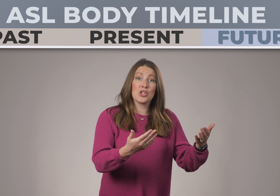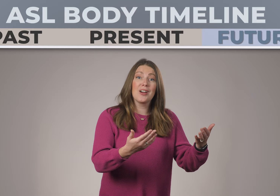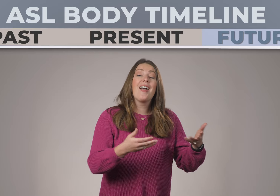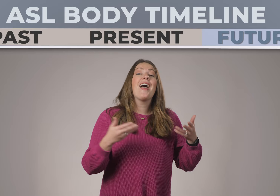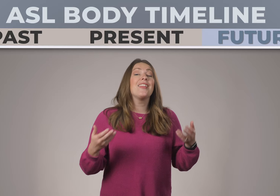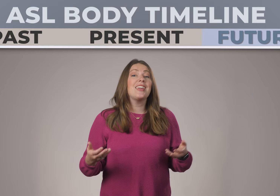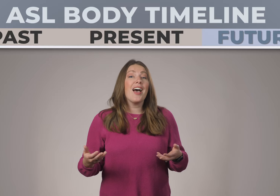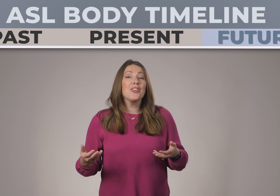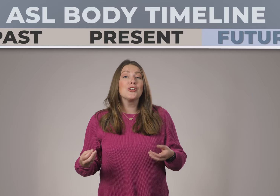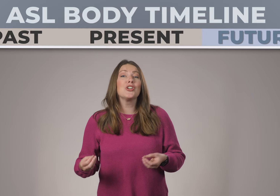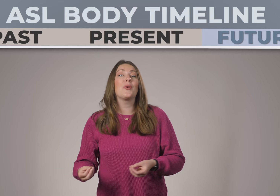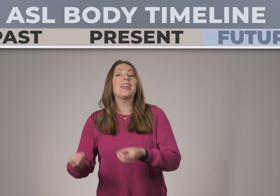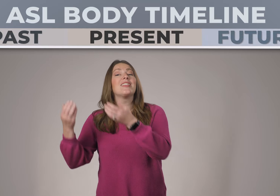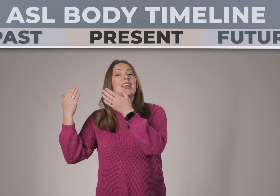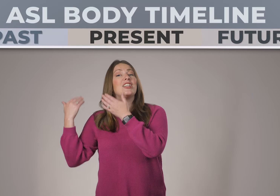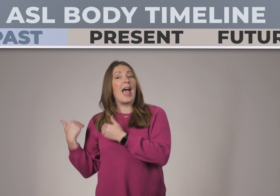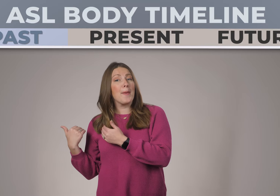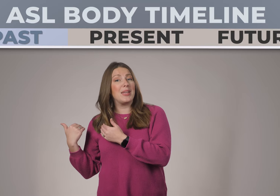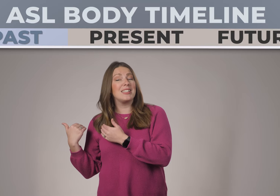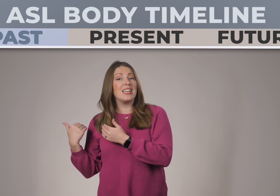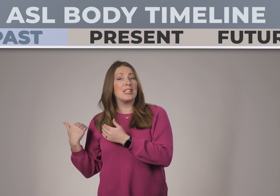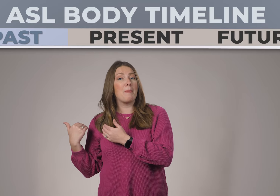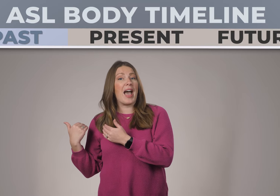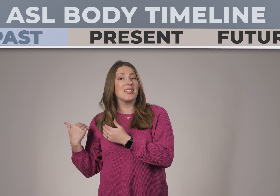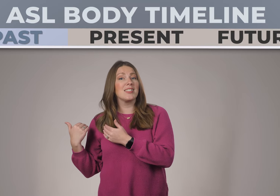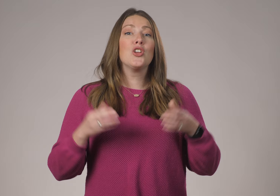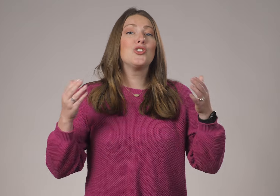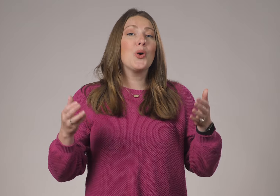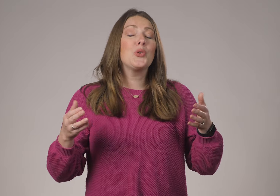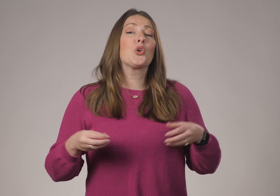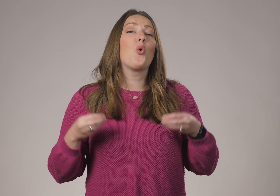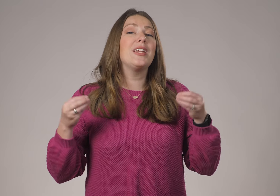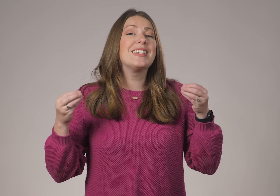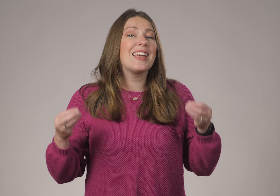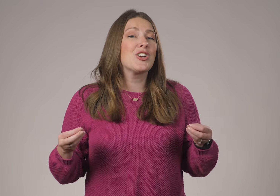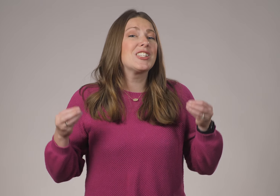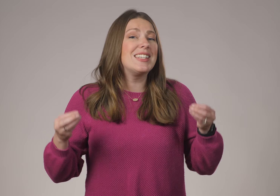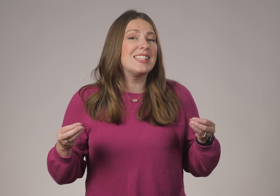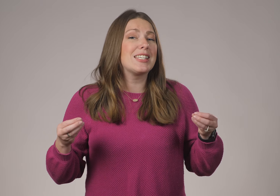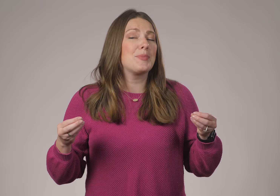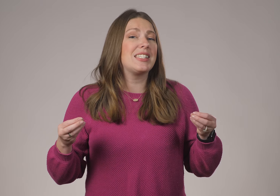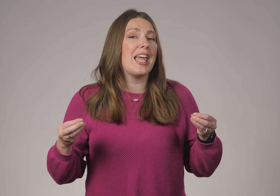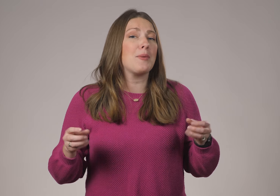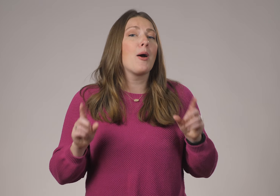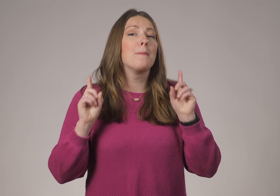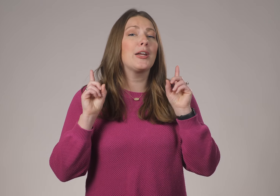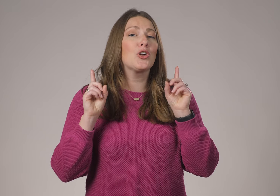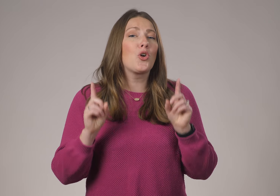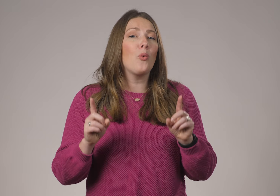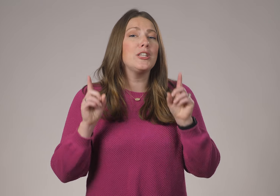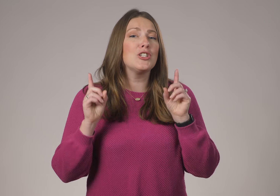future, and the other is showing that it happened in the past. So you're going to set your sentence up the same, but you're going to